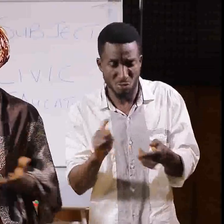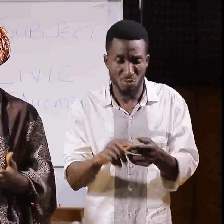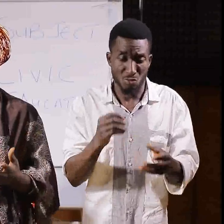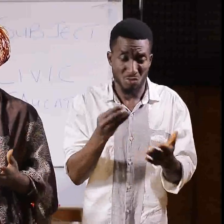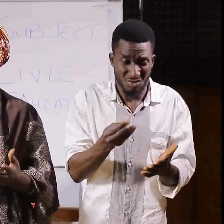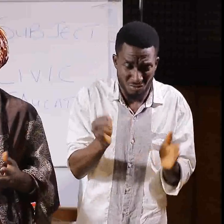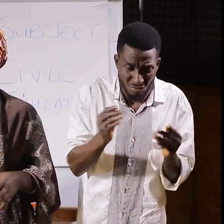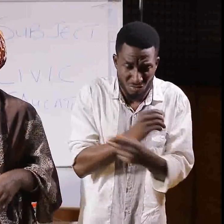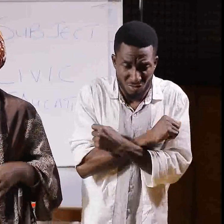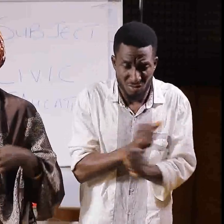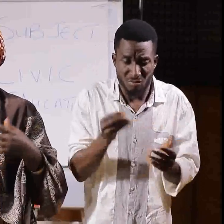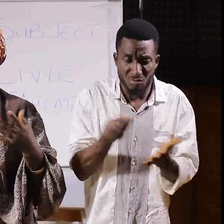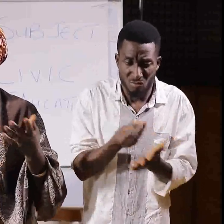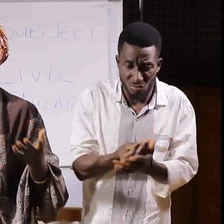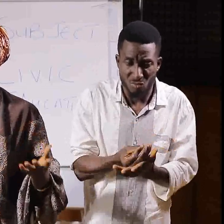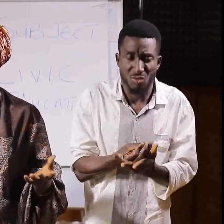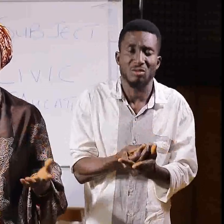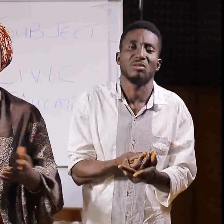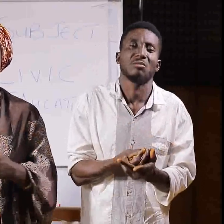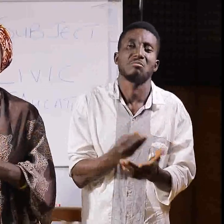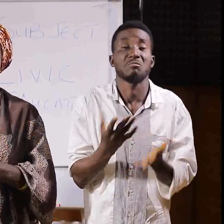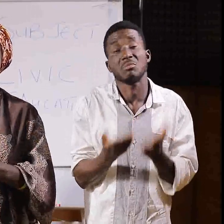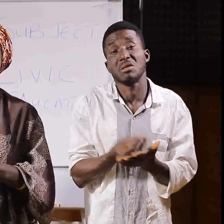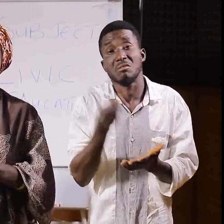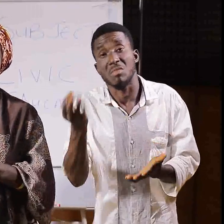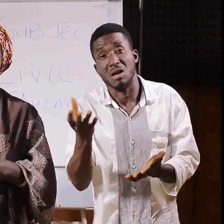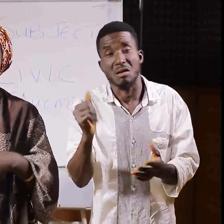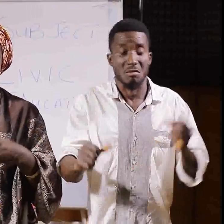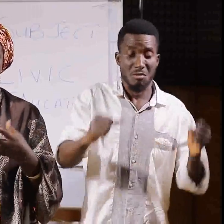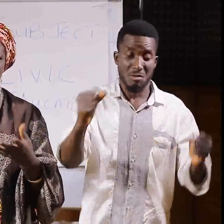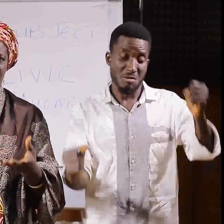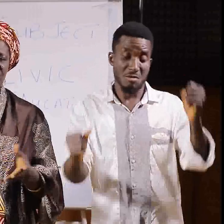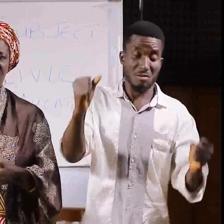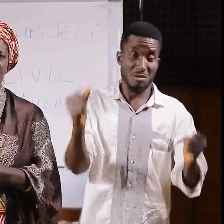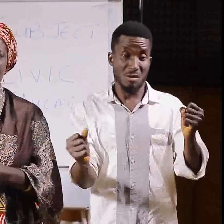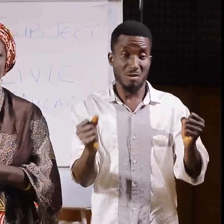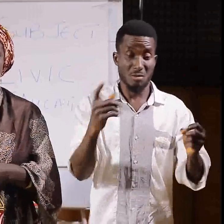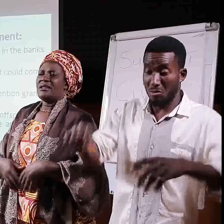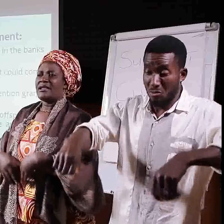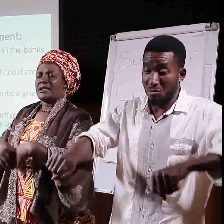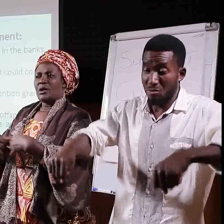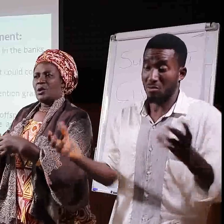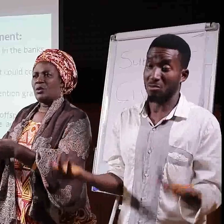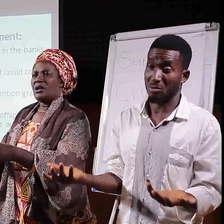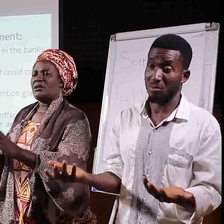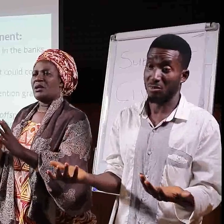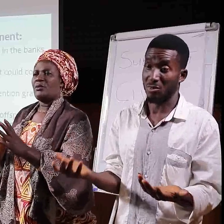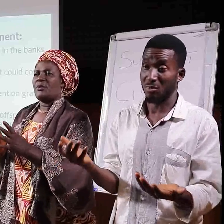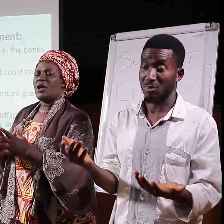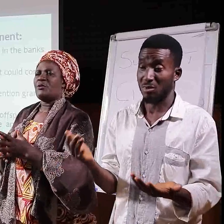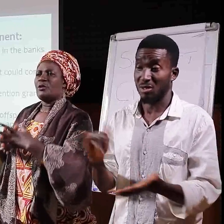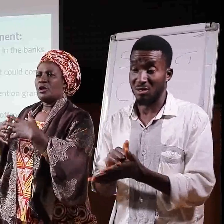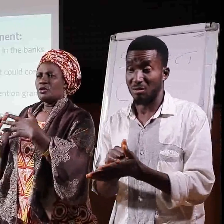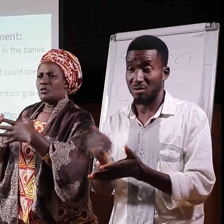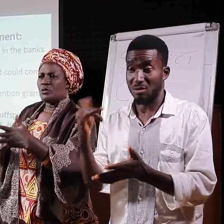save more money and maybe buy a vehicle or a tricycle that they will